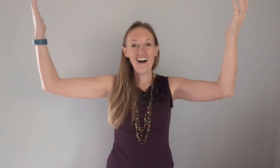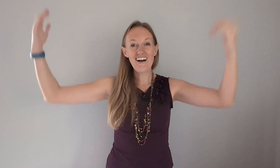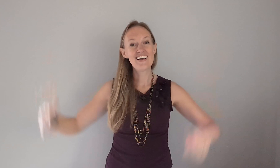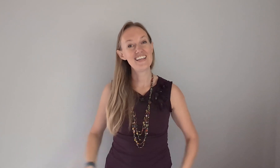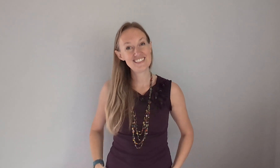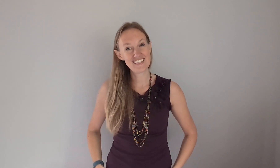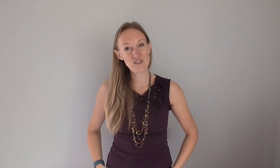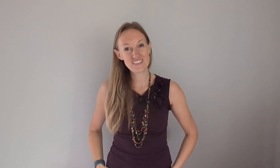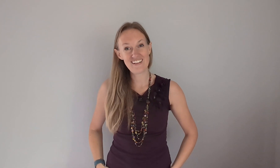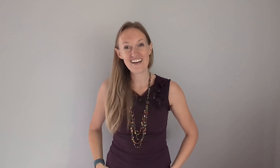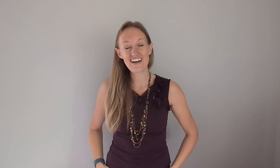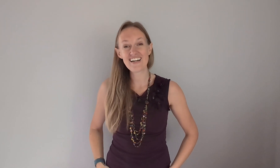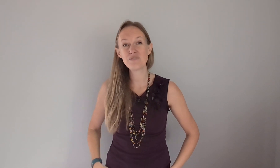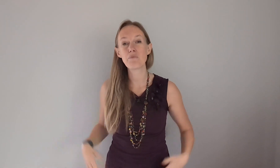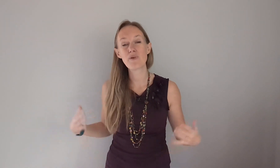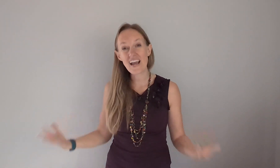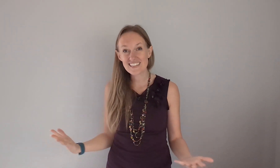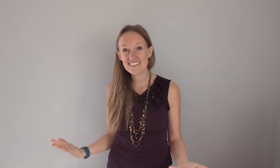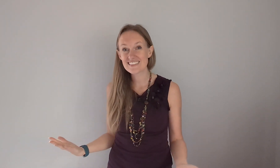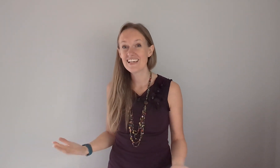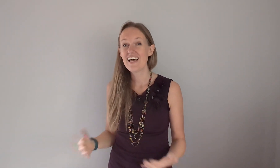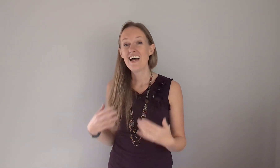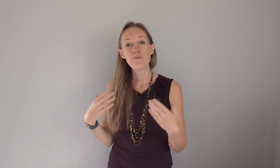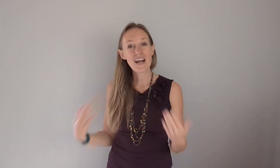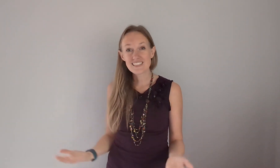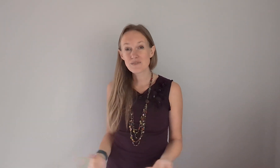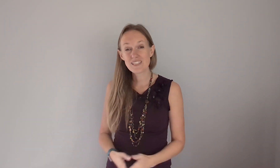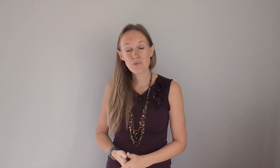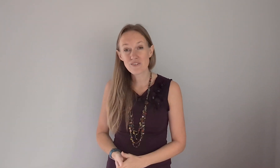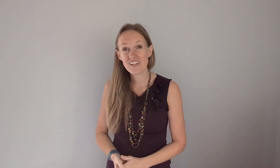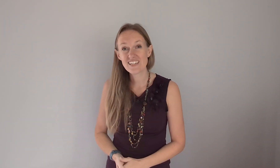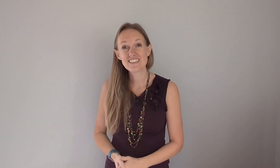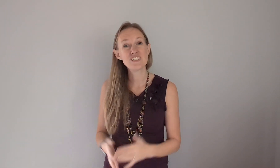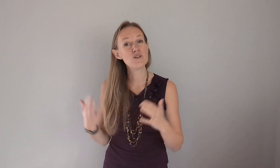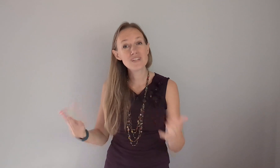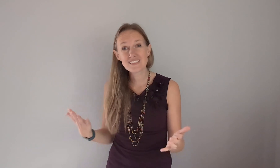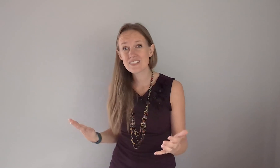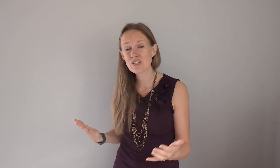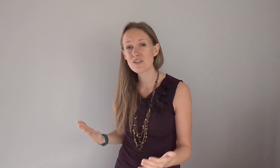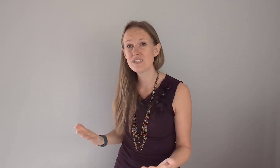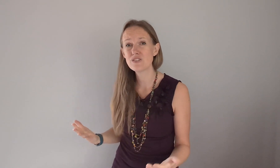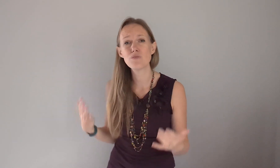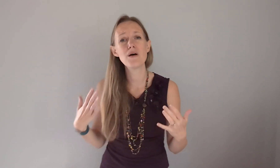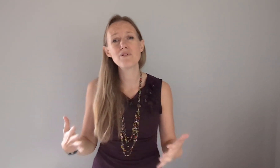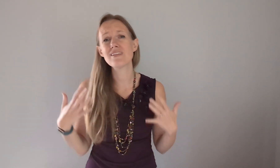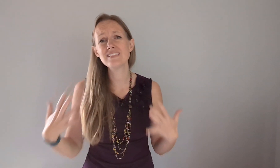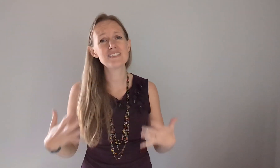Oh, yes, I know it's a lot, guys, but practice makes perfect. Don't get discouraged. Remember, this is